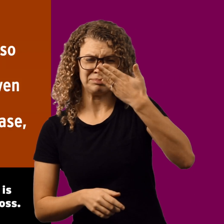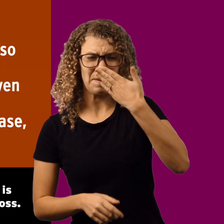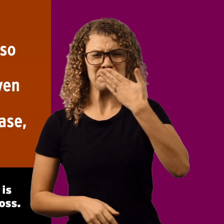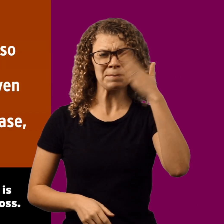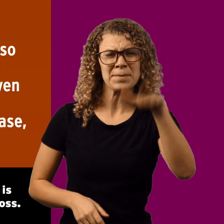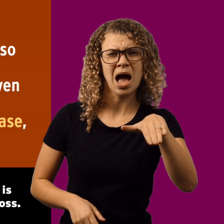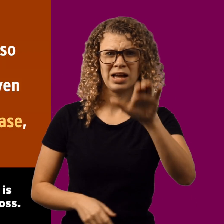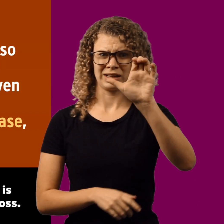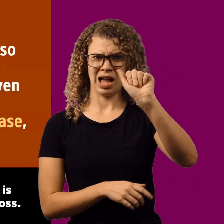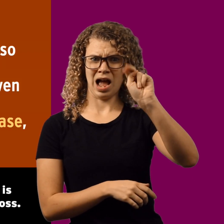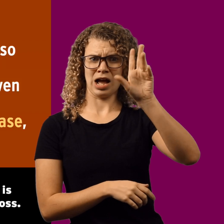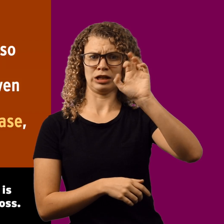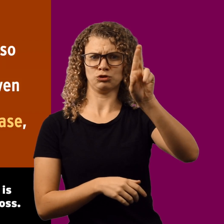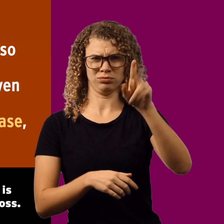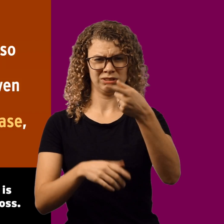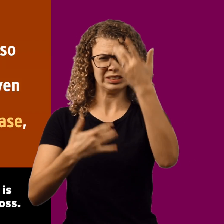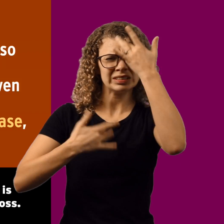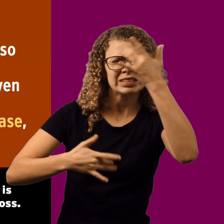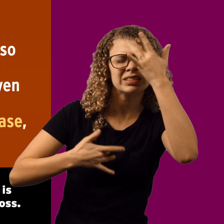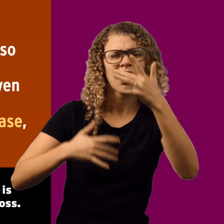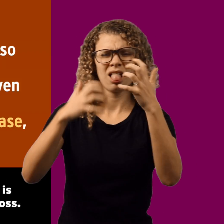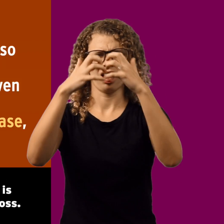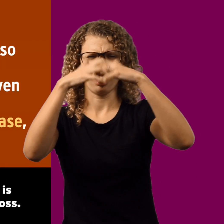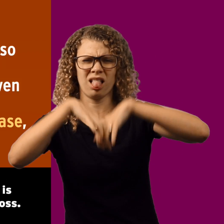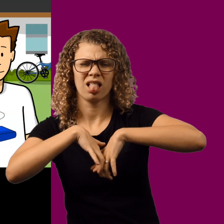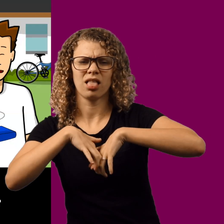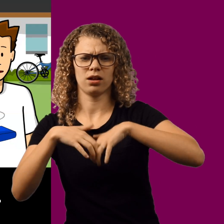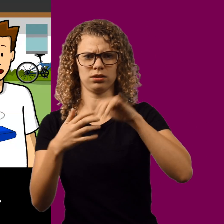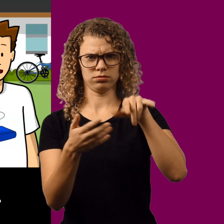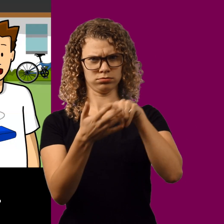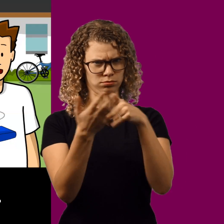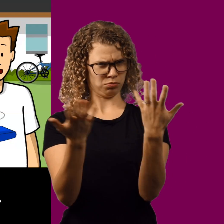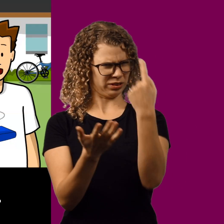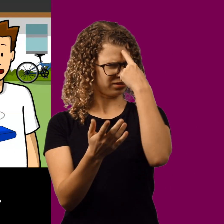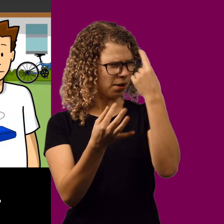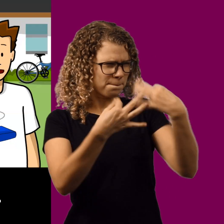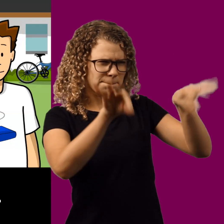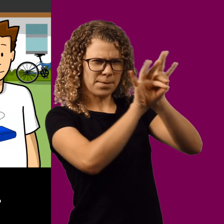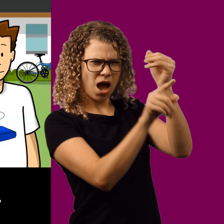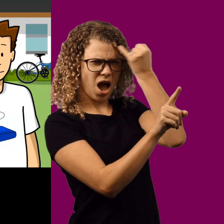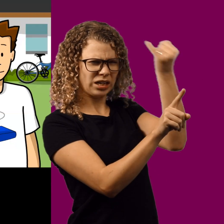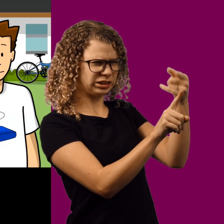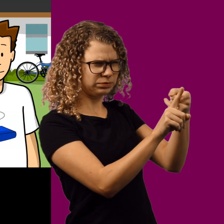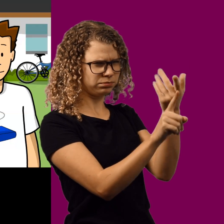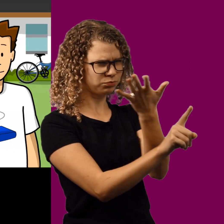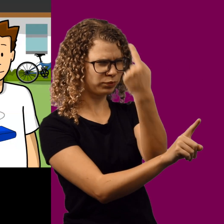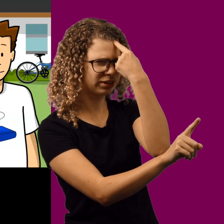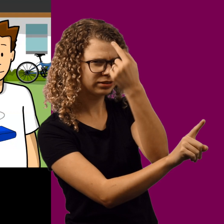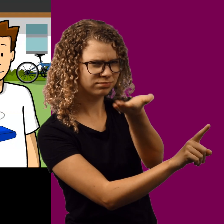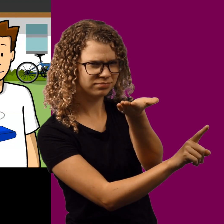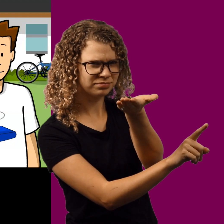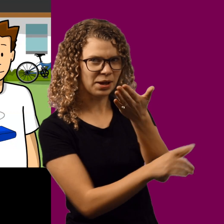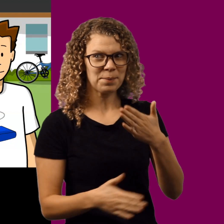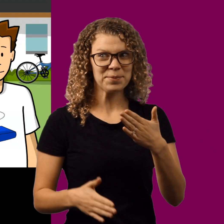what idea the author is trying to stress or get across. What do you think the main idea is, Moby?